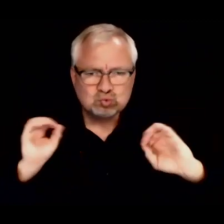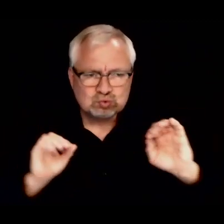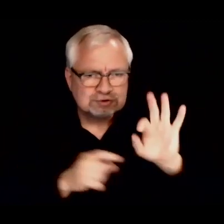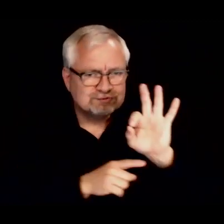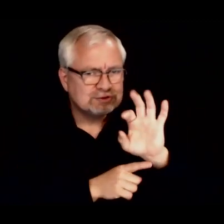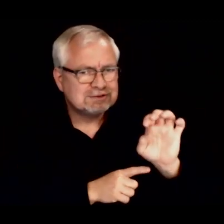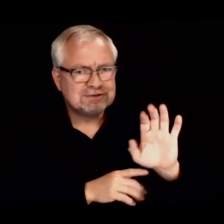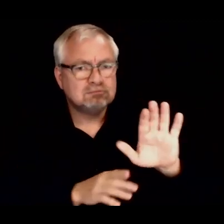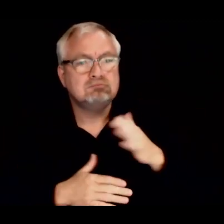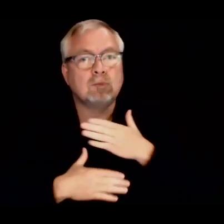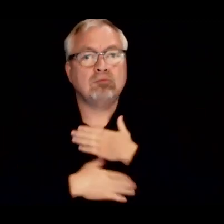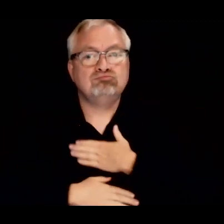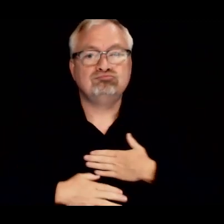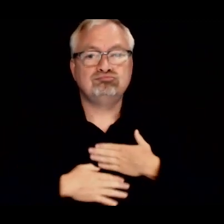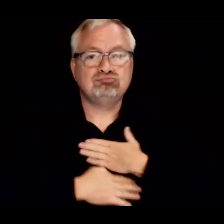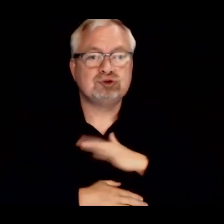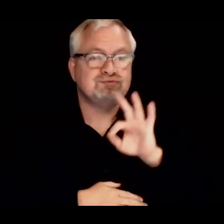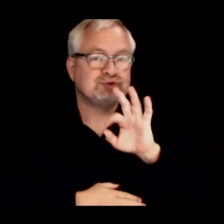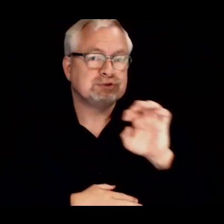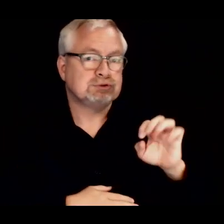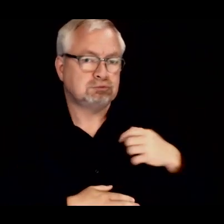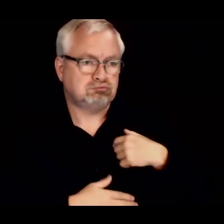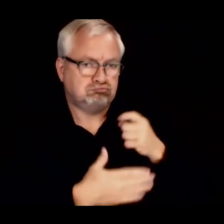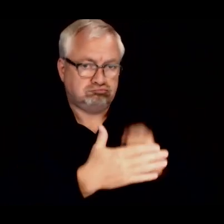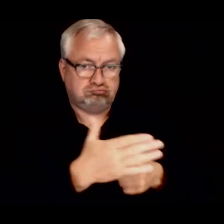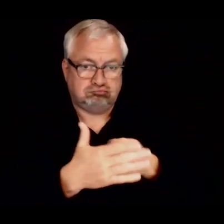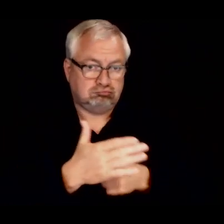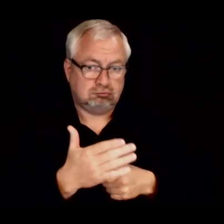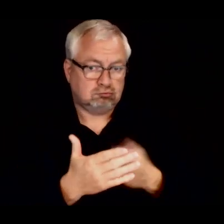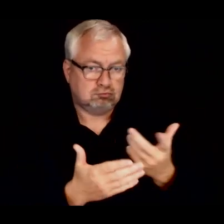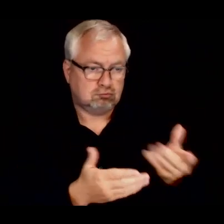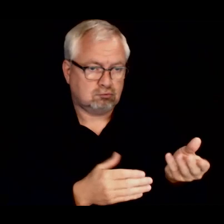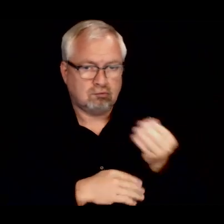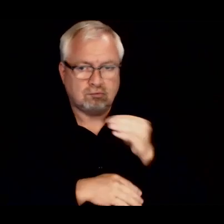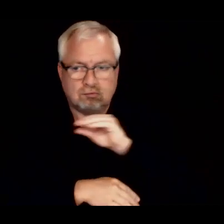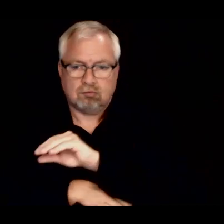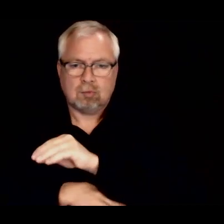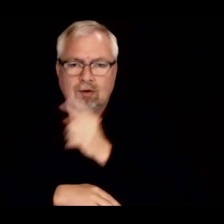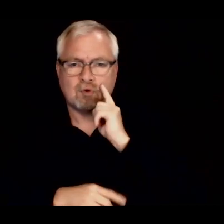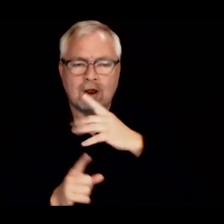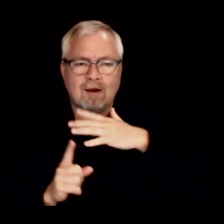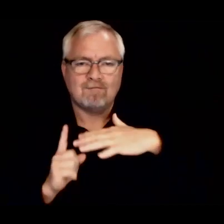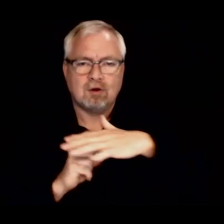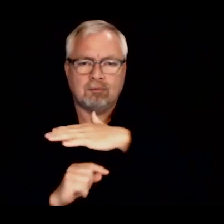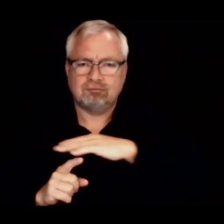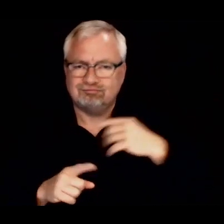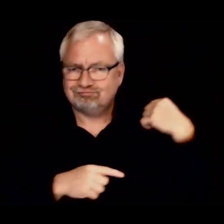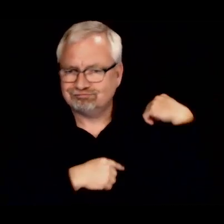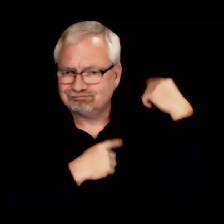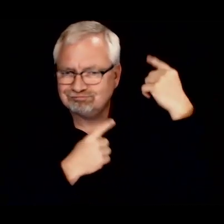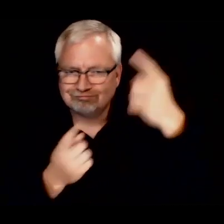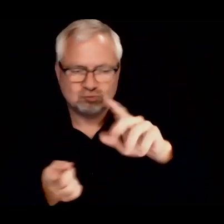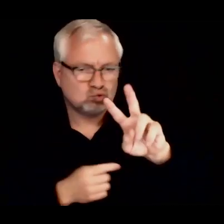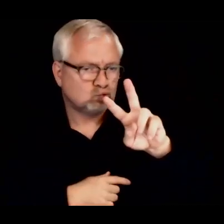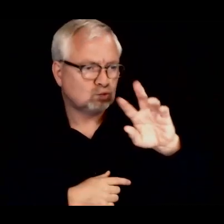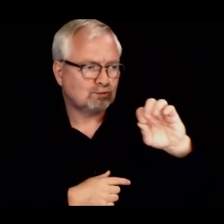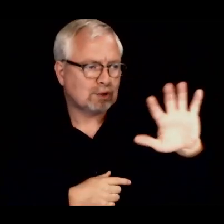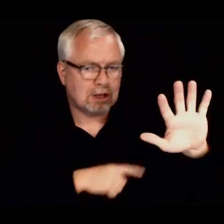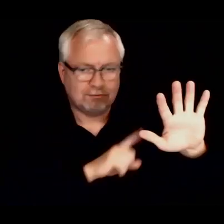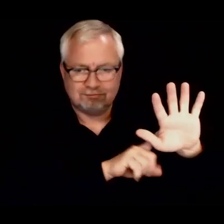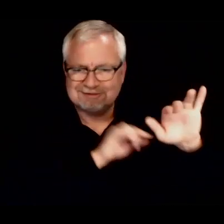has been assessed to support environmental health activities since 2005. I'd like to talk a little bit about